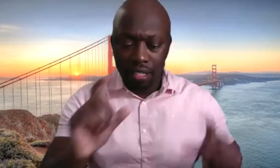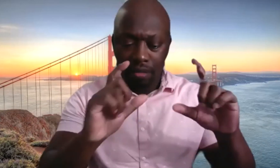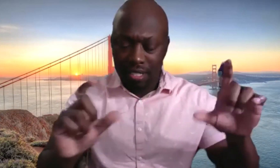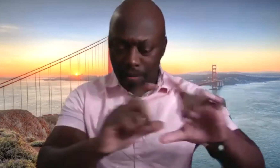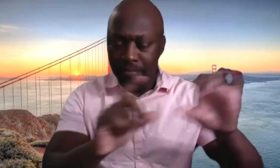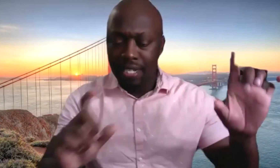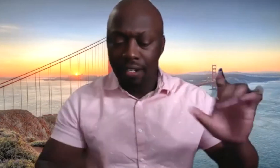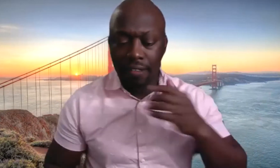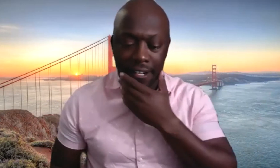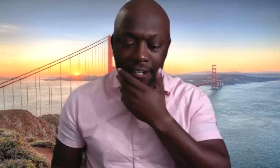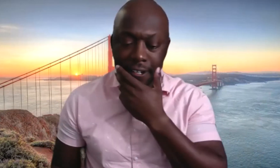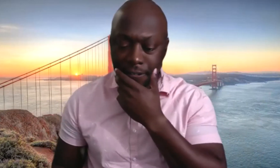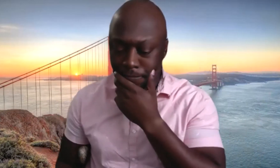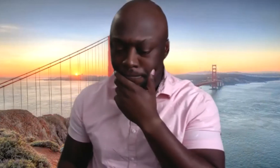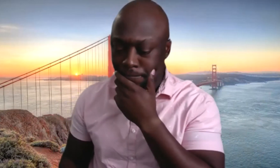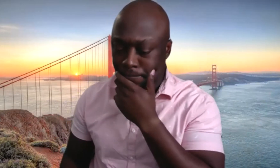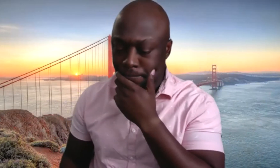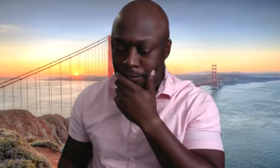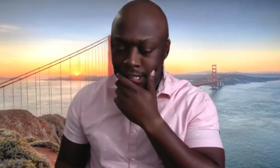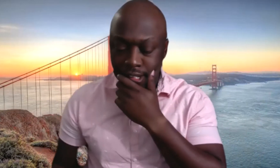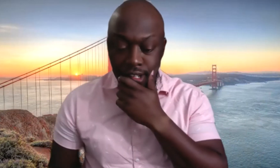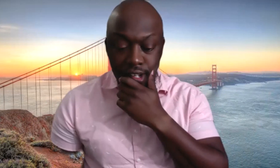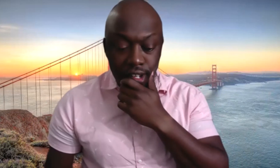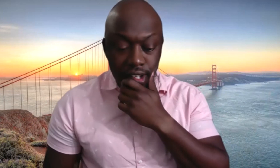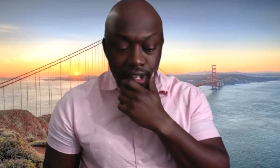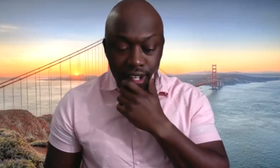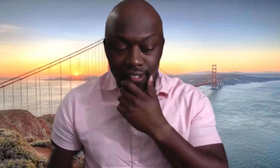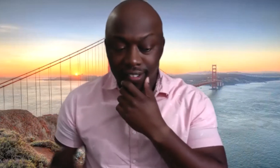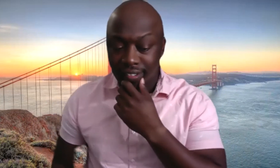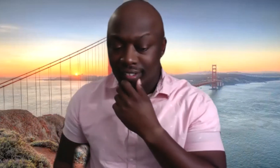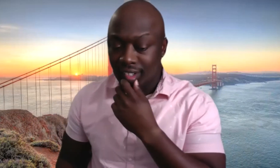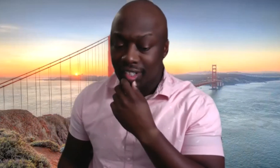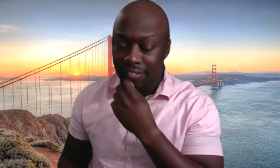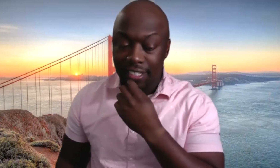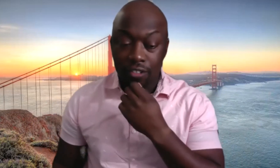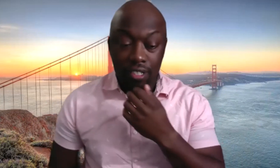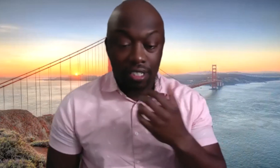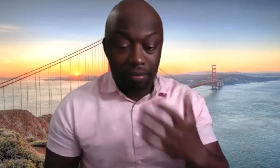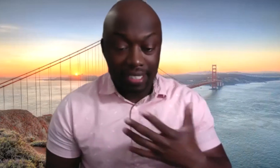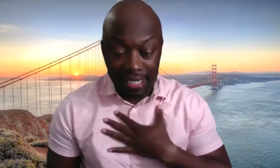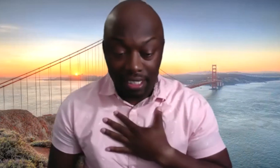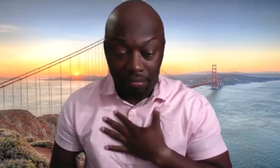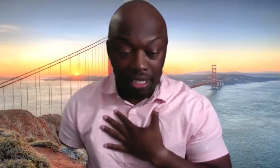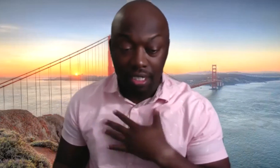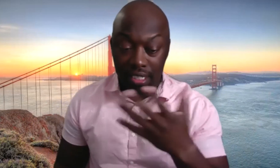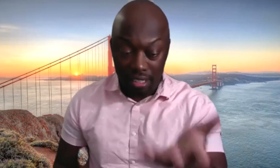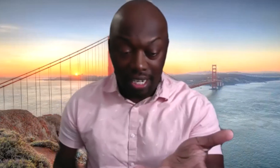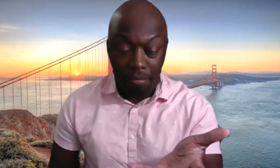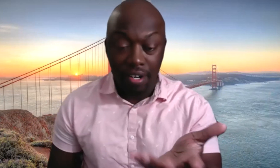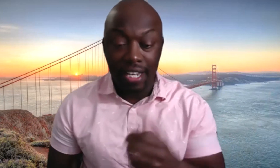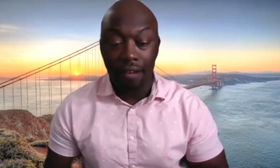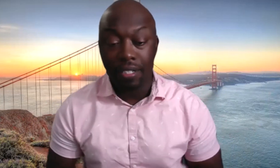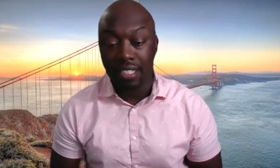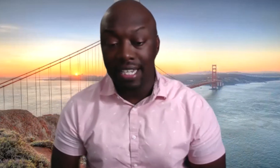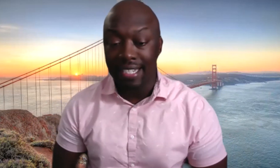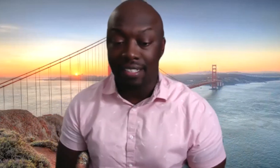was a website on there. Mhm. A good resource besides me is the